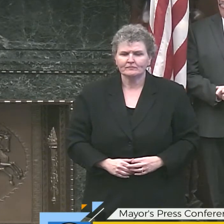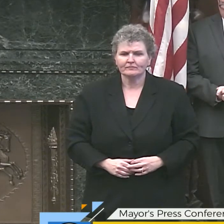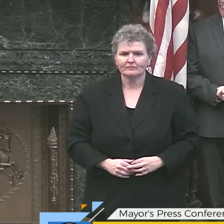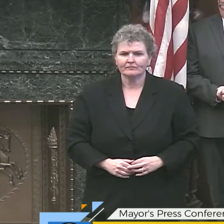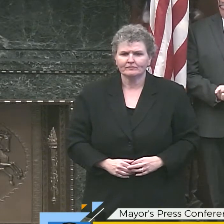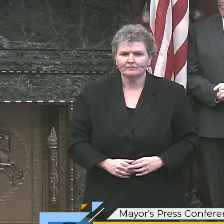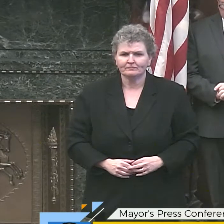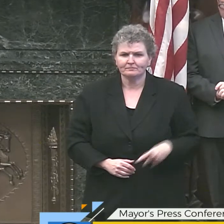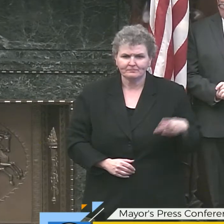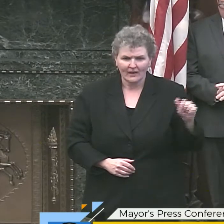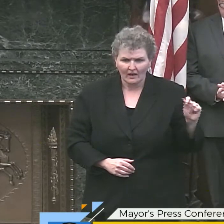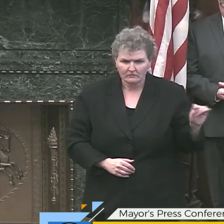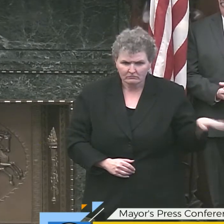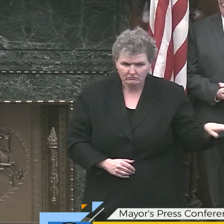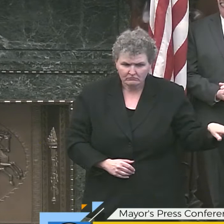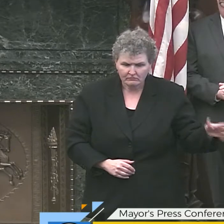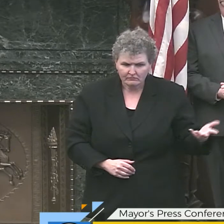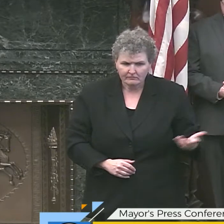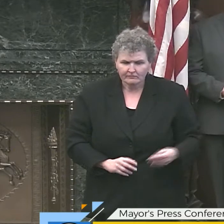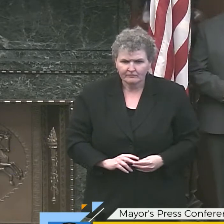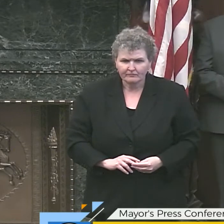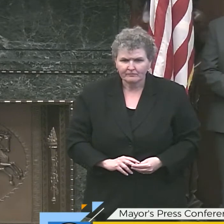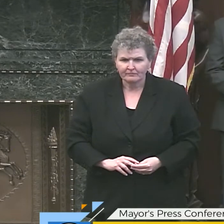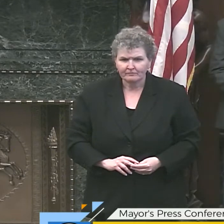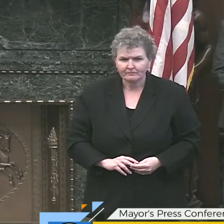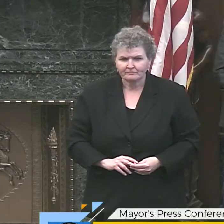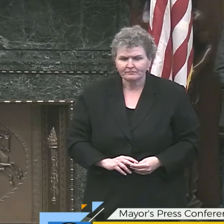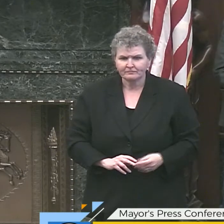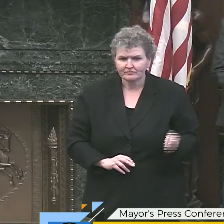Pat, can you hear us?